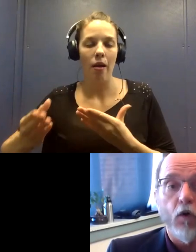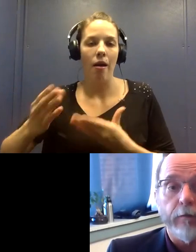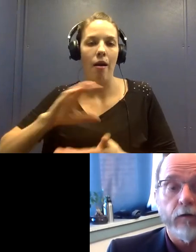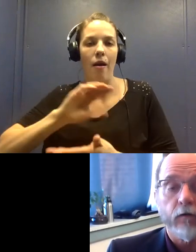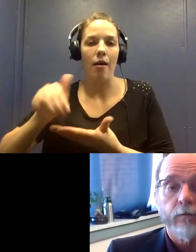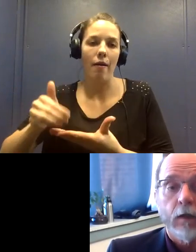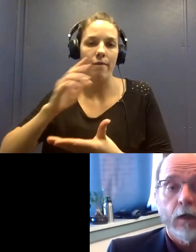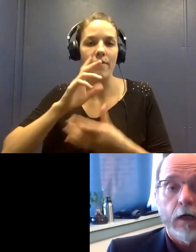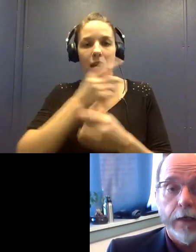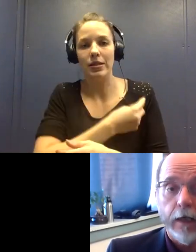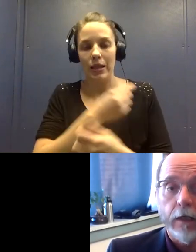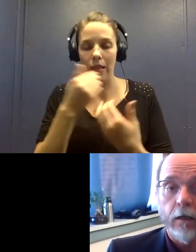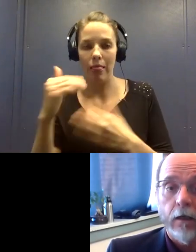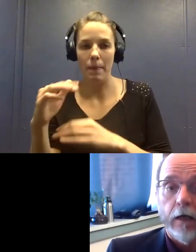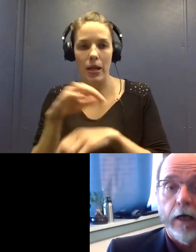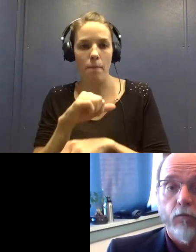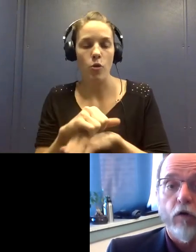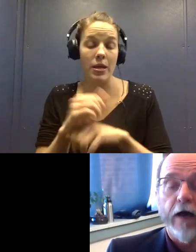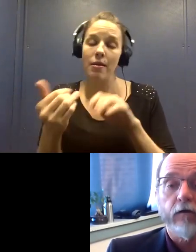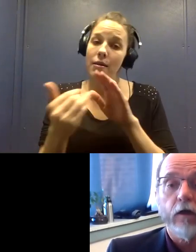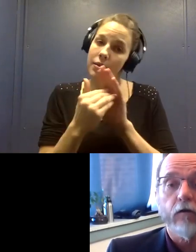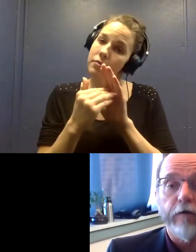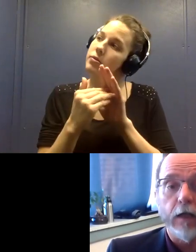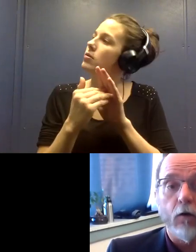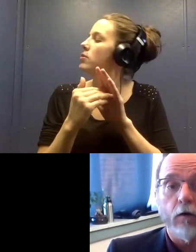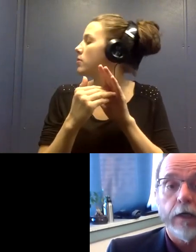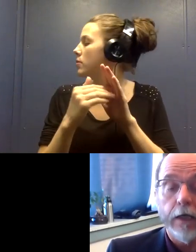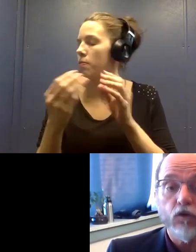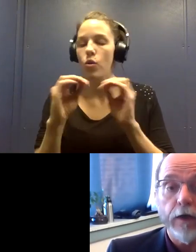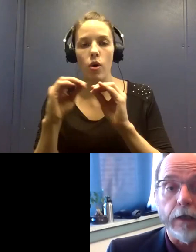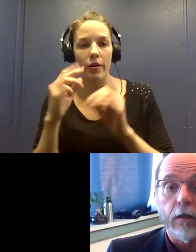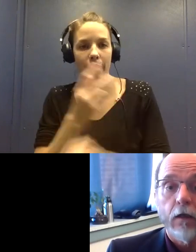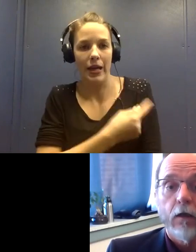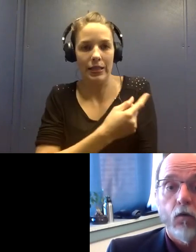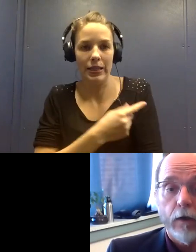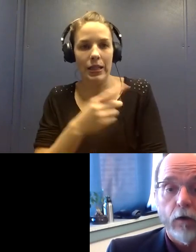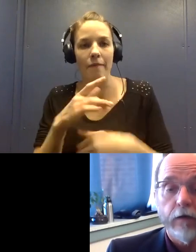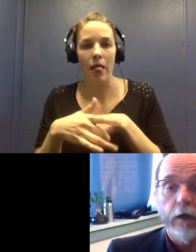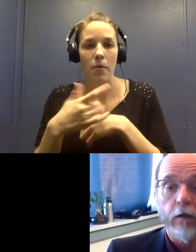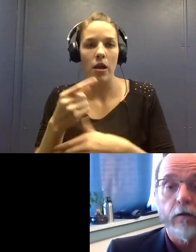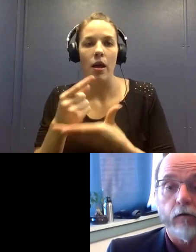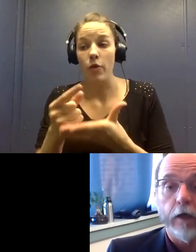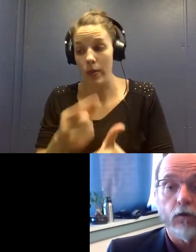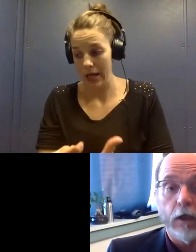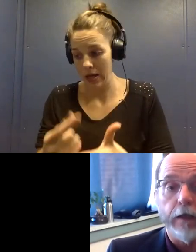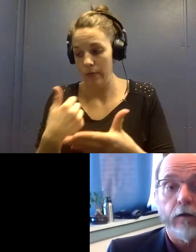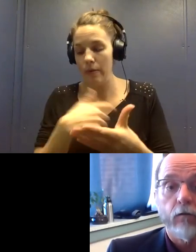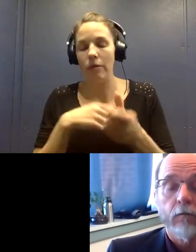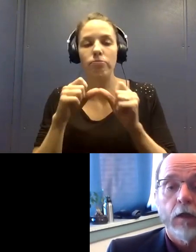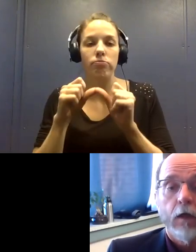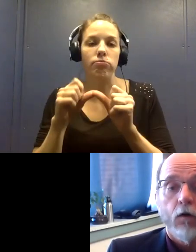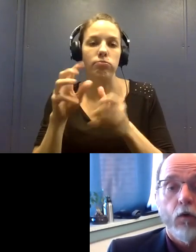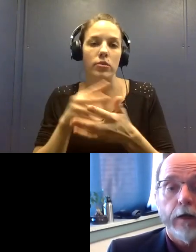of appointments. Again, as more vaccine is available each week, we will continue to schedule